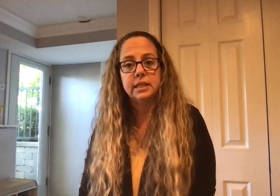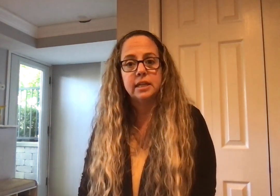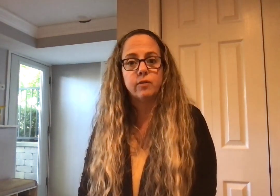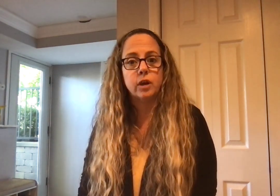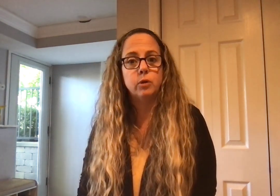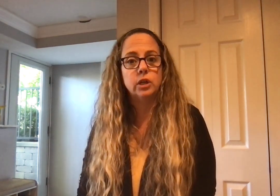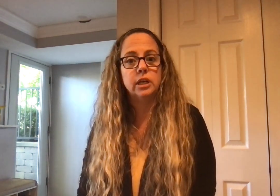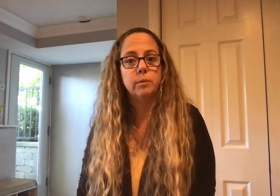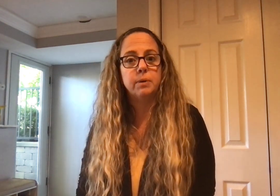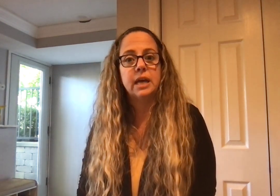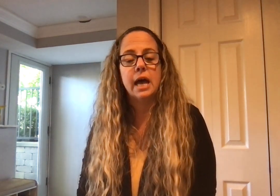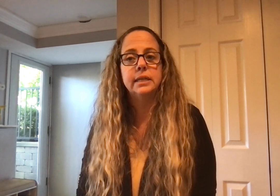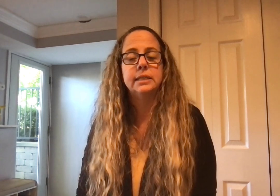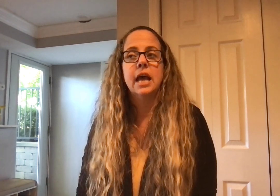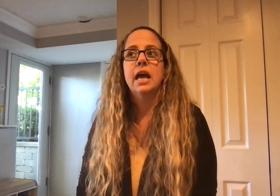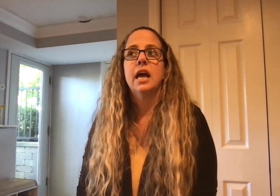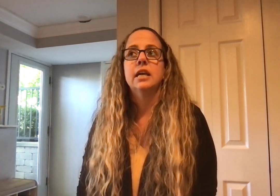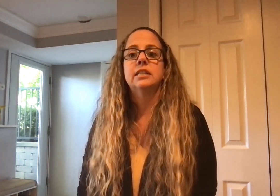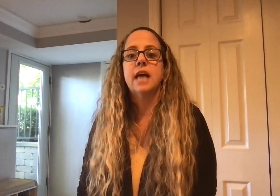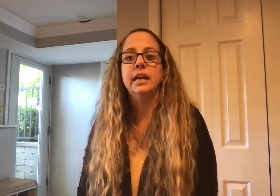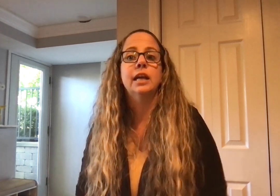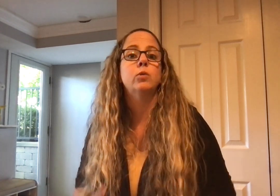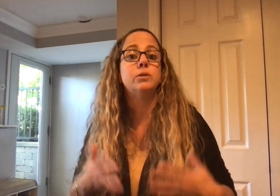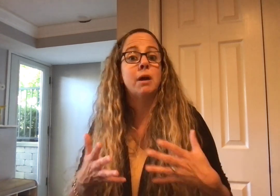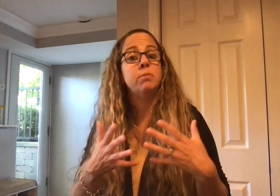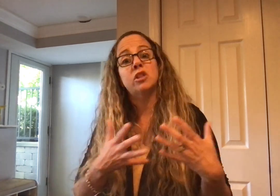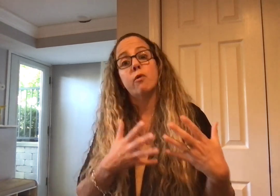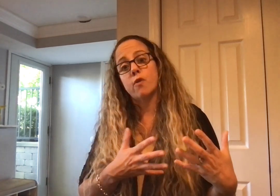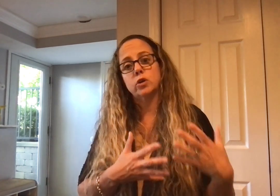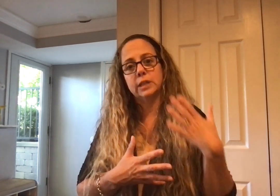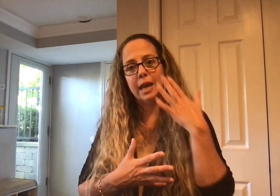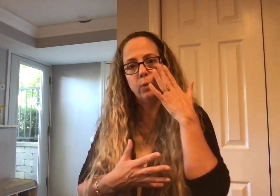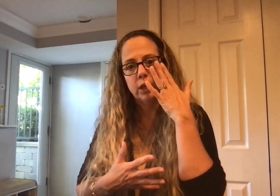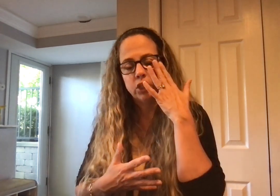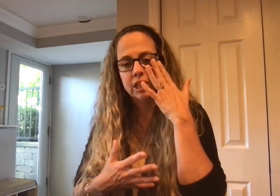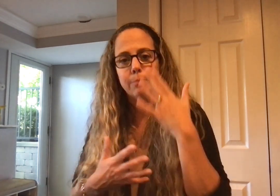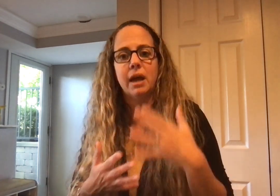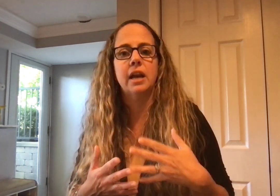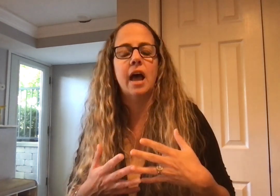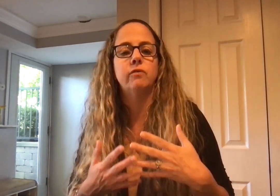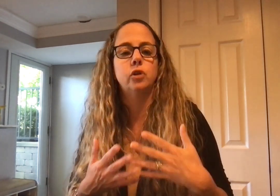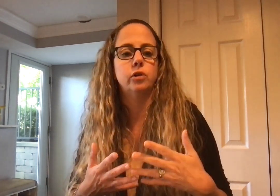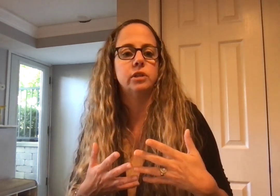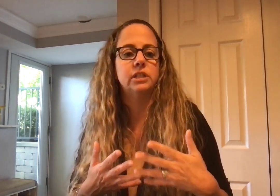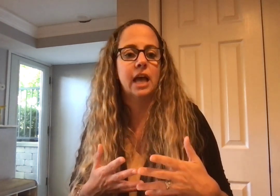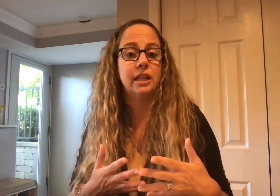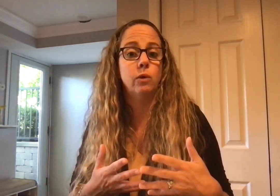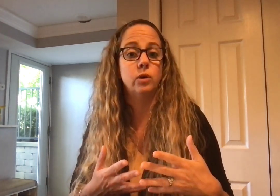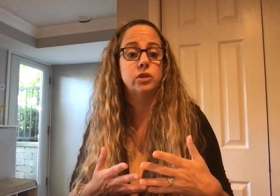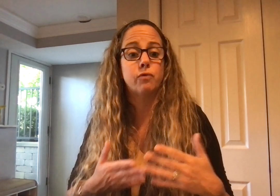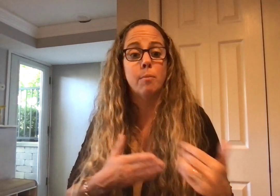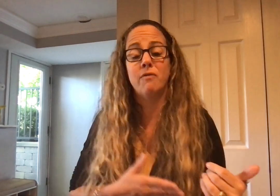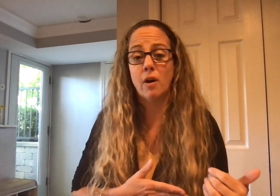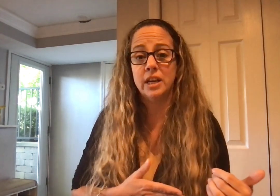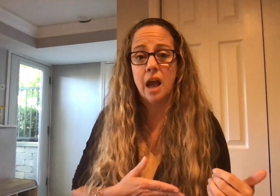deaf community because sign language might be their first language. They might have learned sign language from a very young